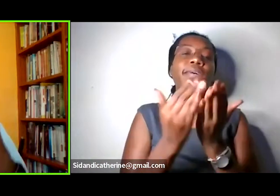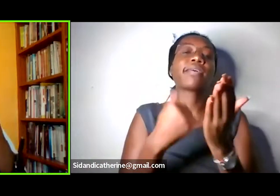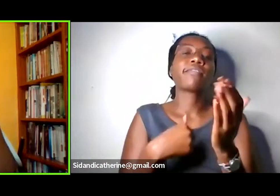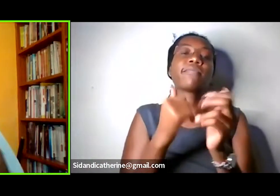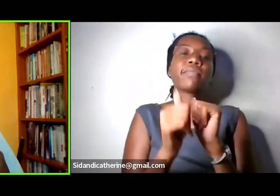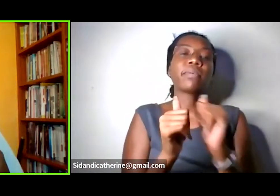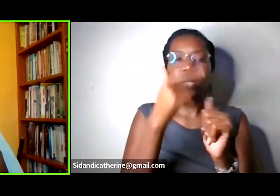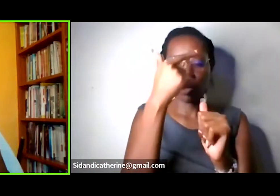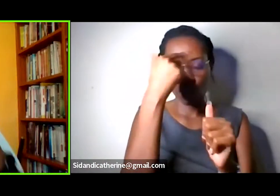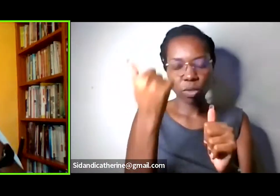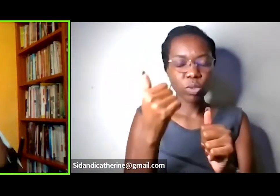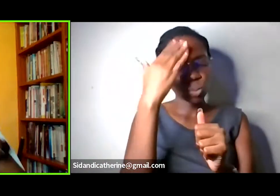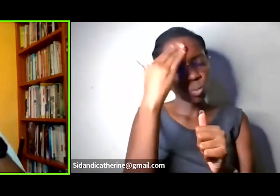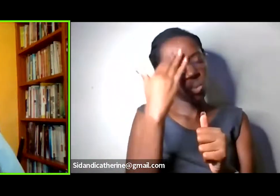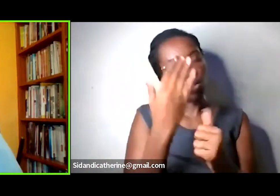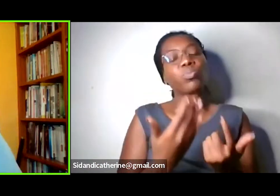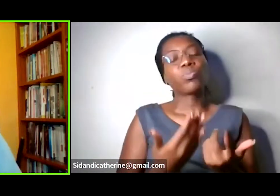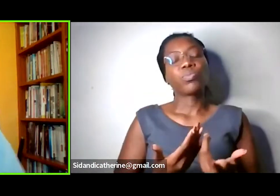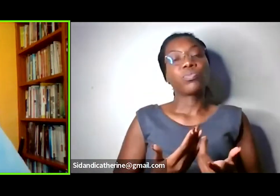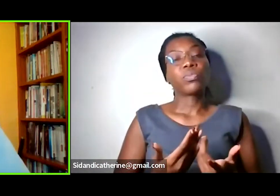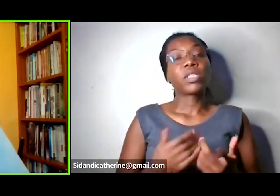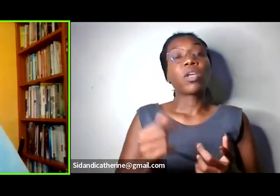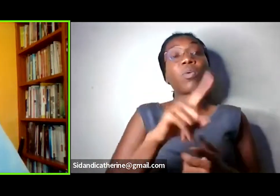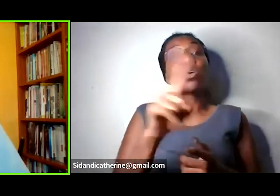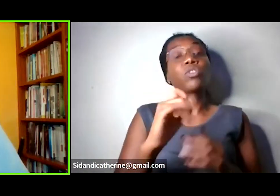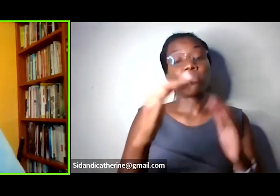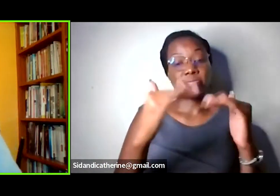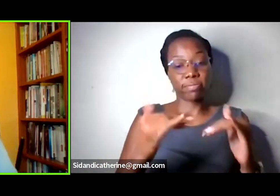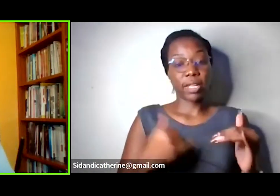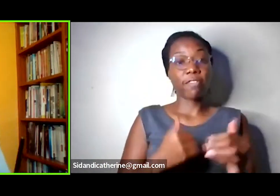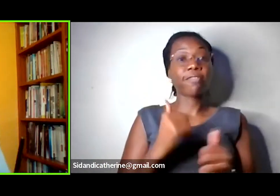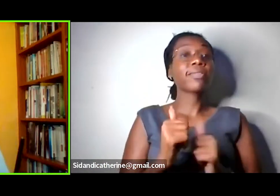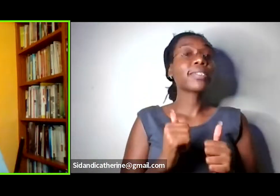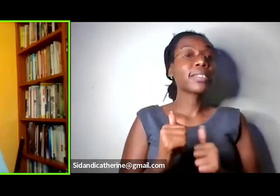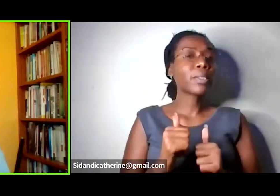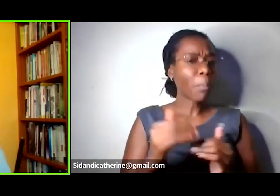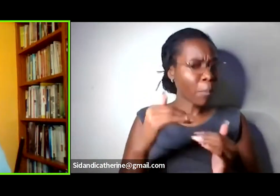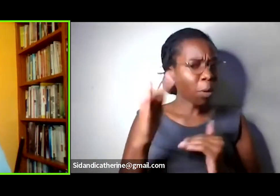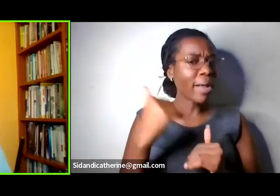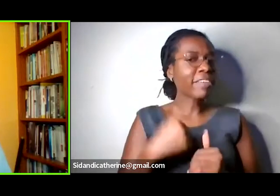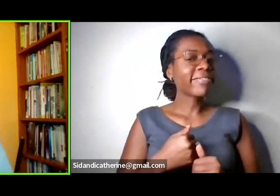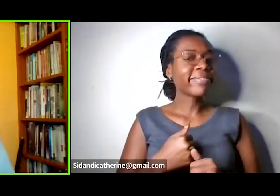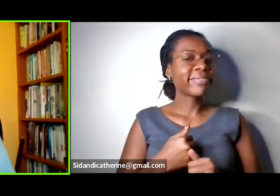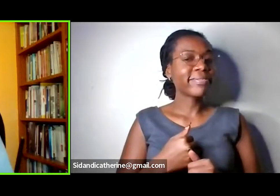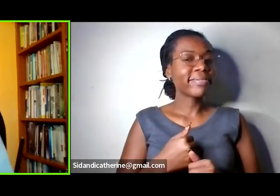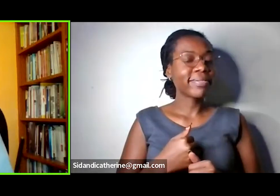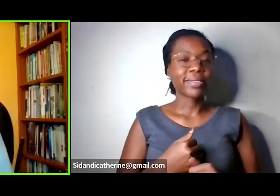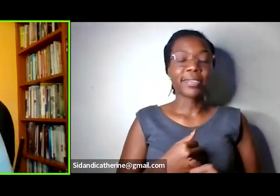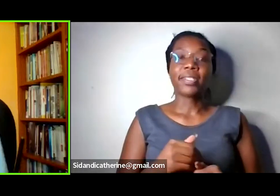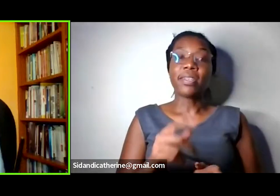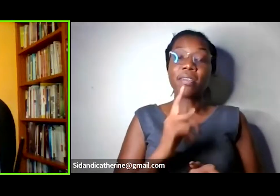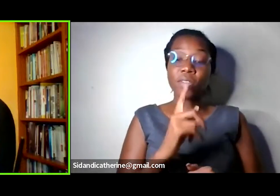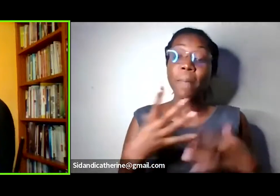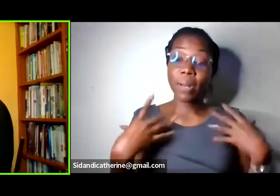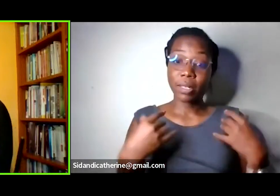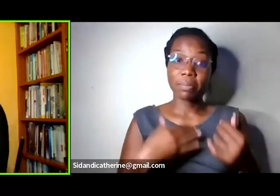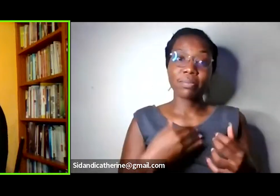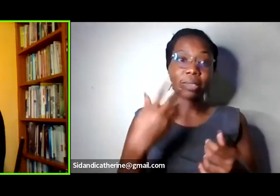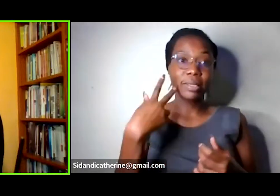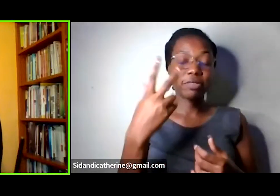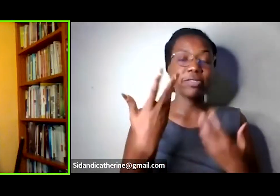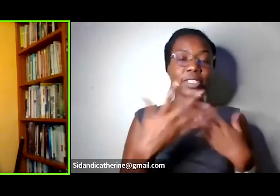customer who buys from you can still buy more, and you don't have to do any additional marketing. So,